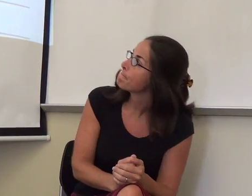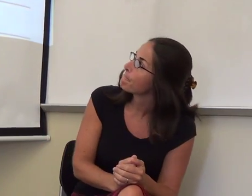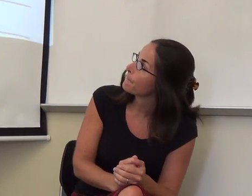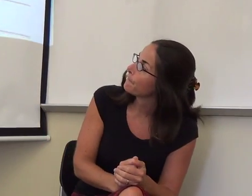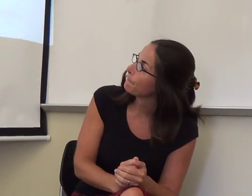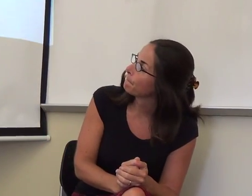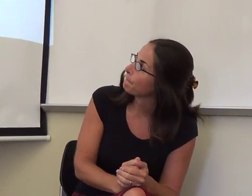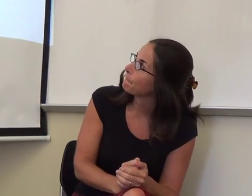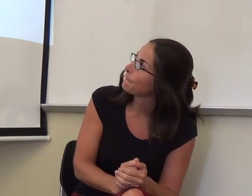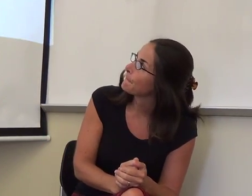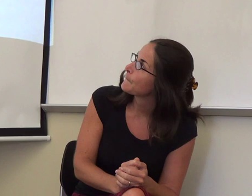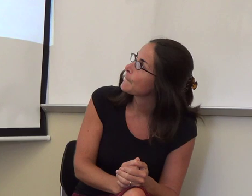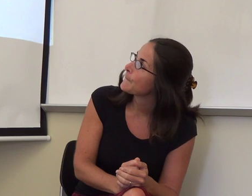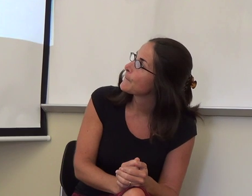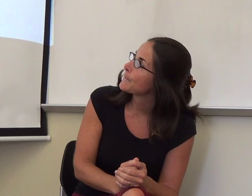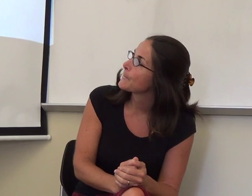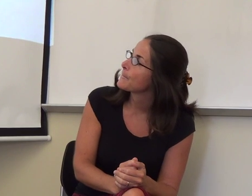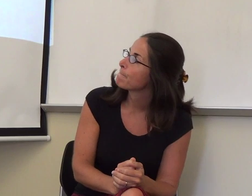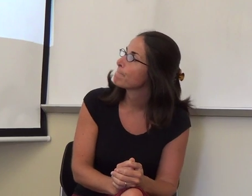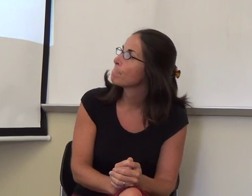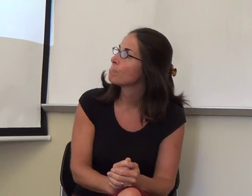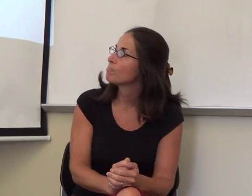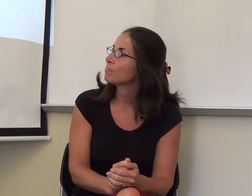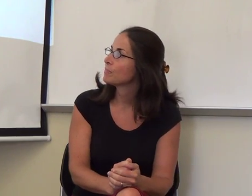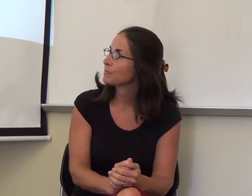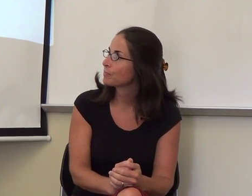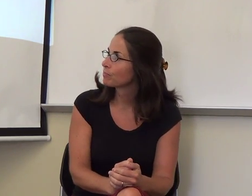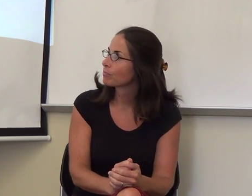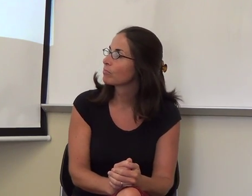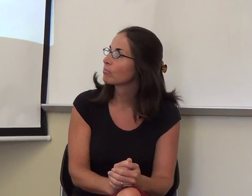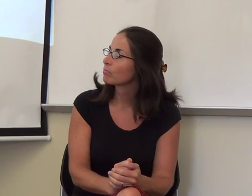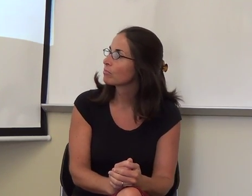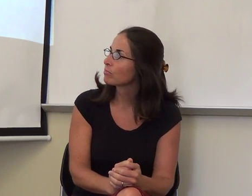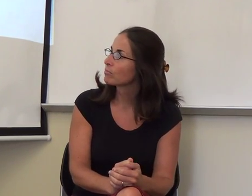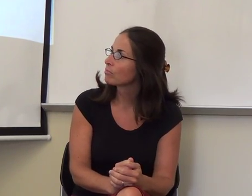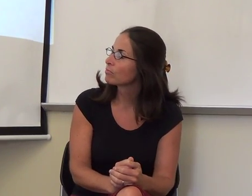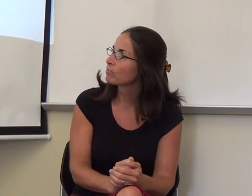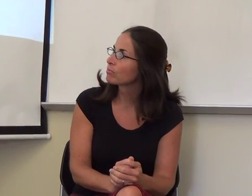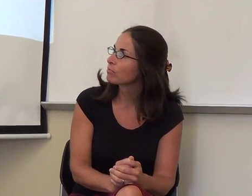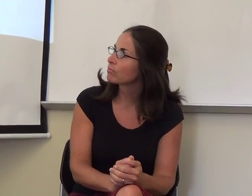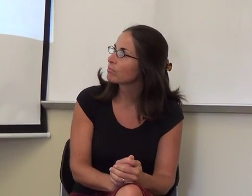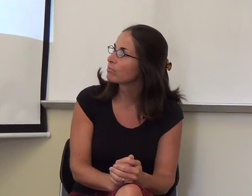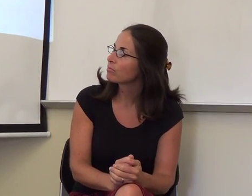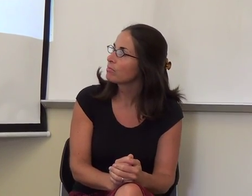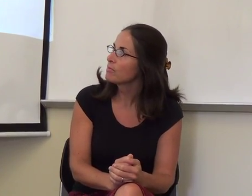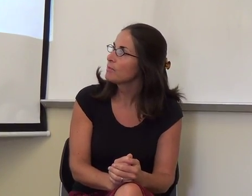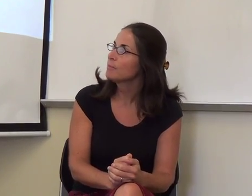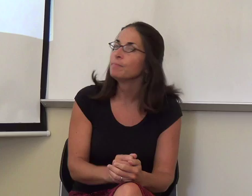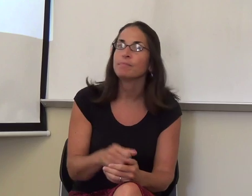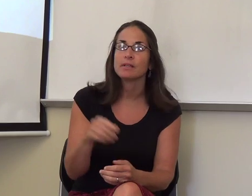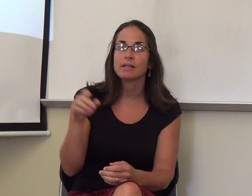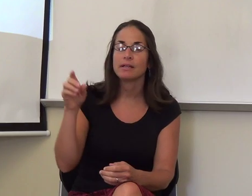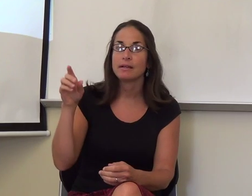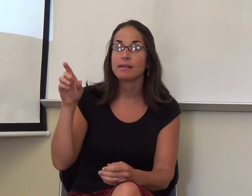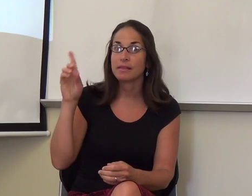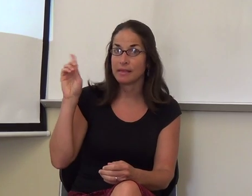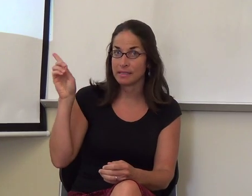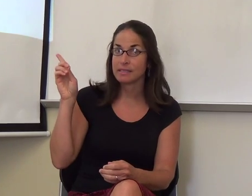This was more, or is, I mean, it still exists, it's not in the past. This is, as I said the other